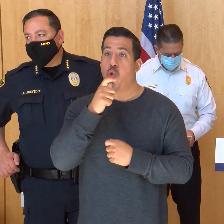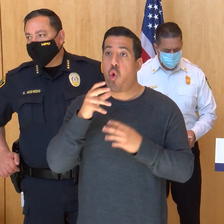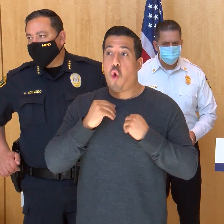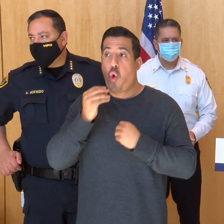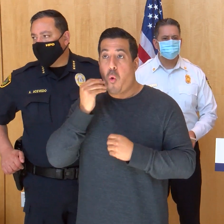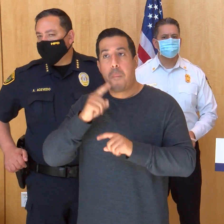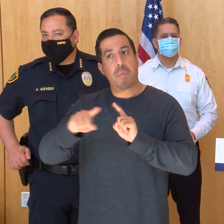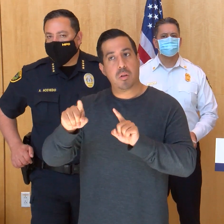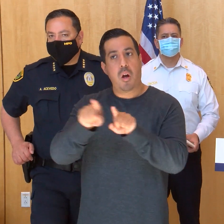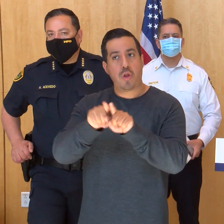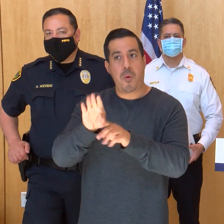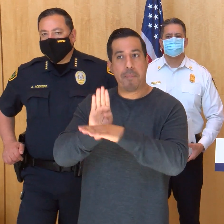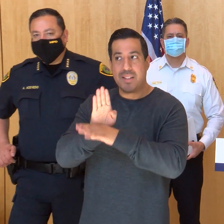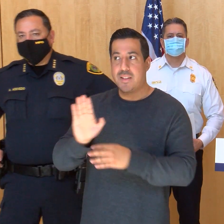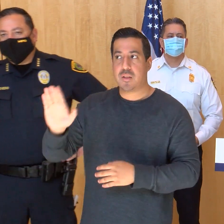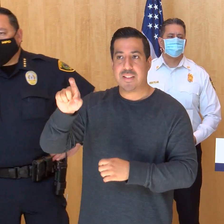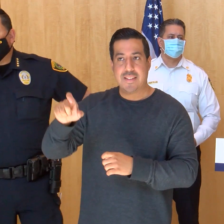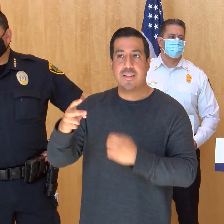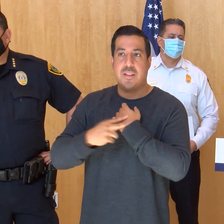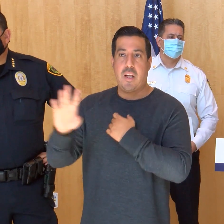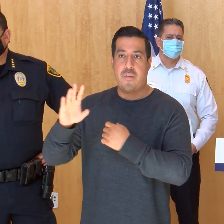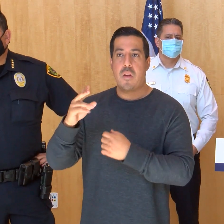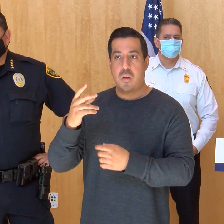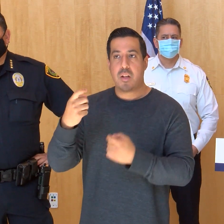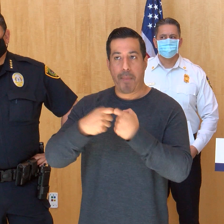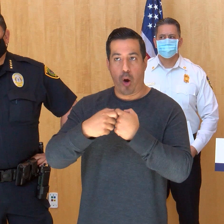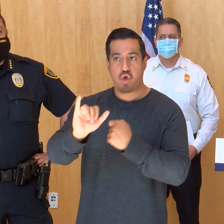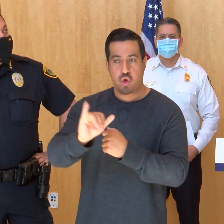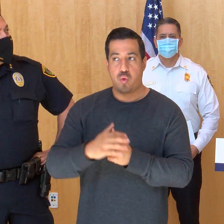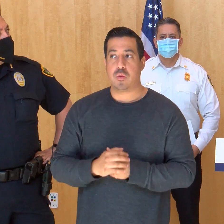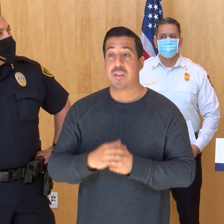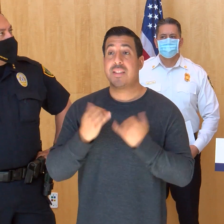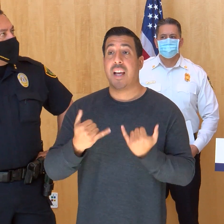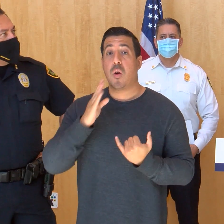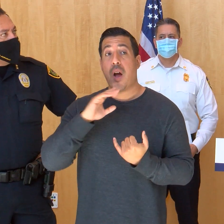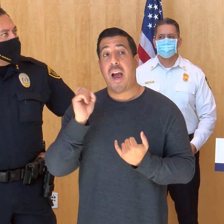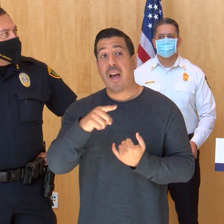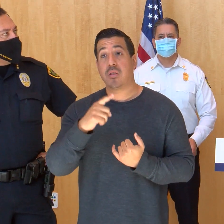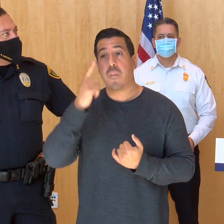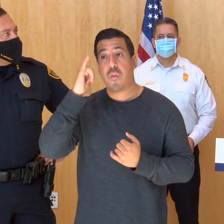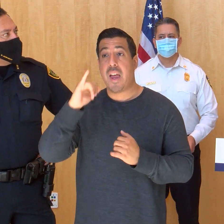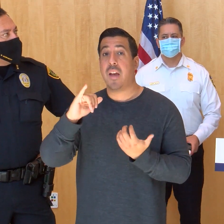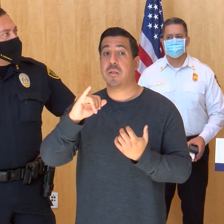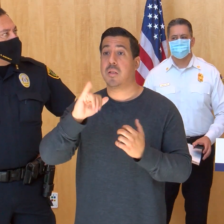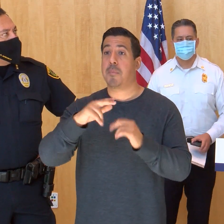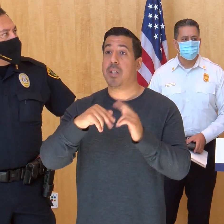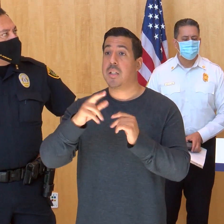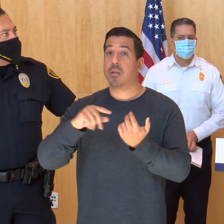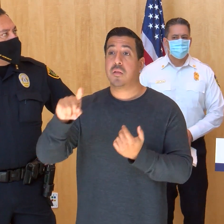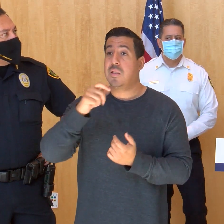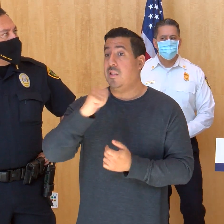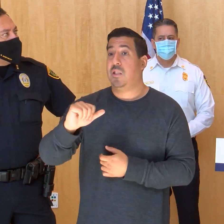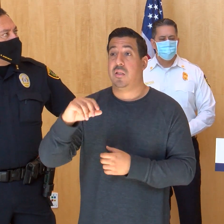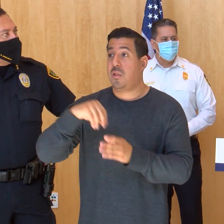the board to conserve their power. I'm going to ask again for those buildings, for example, downtown, or really anywhere